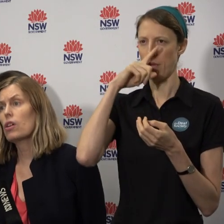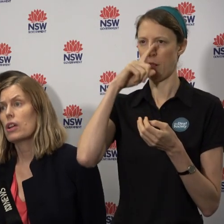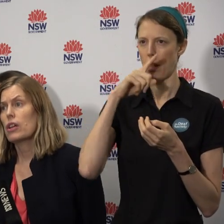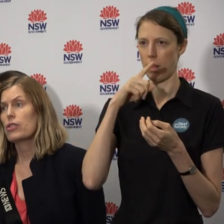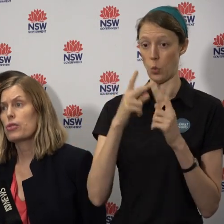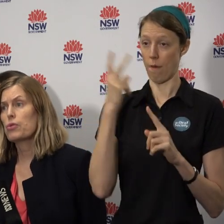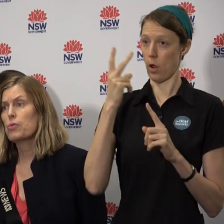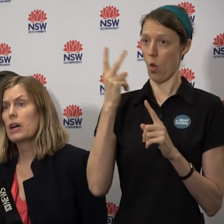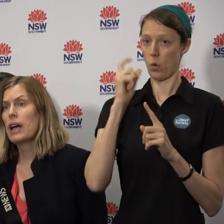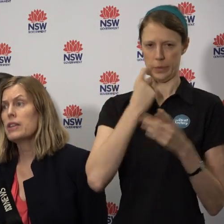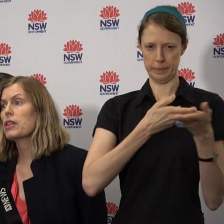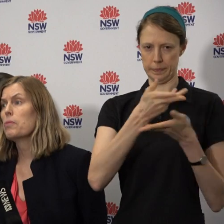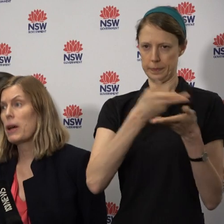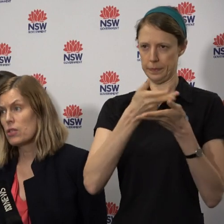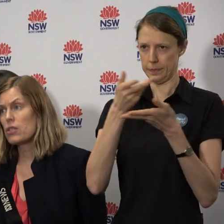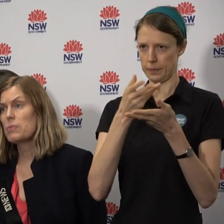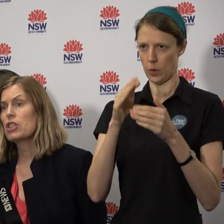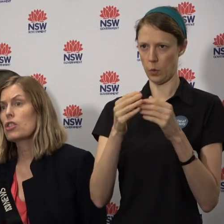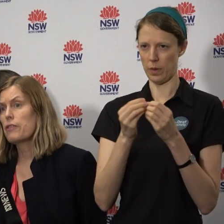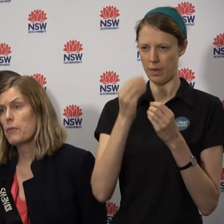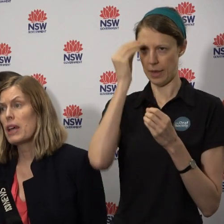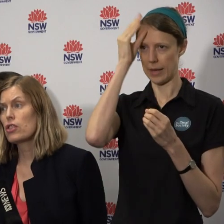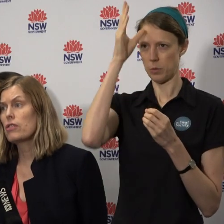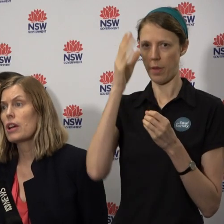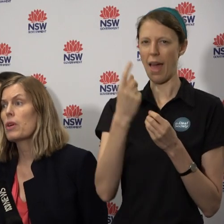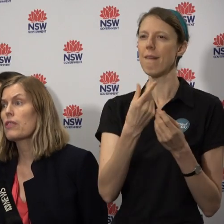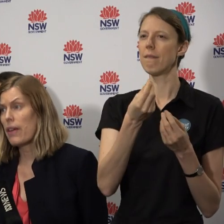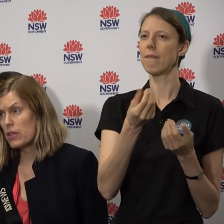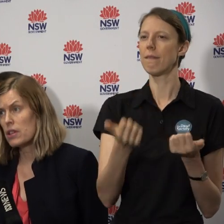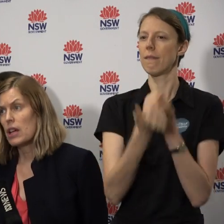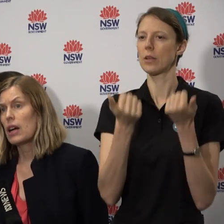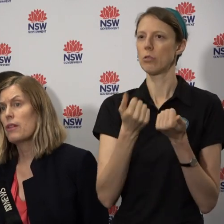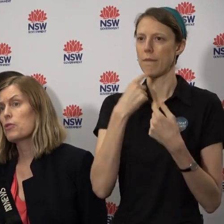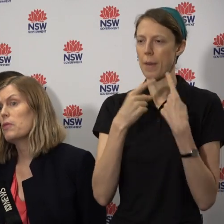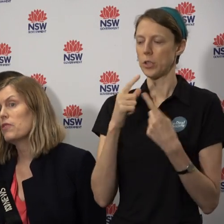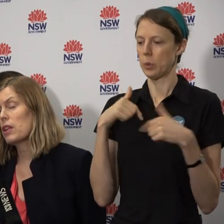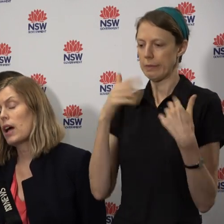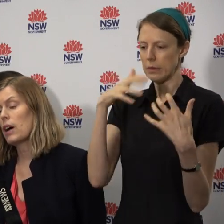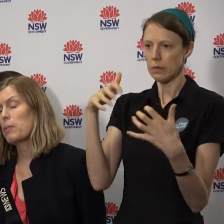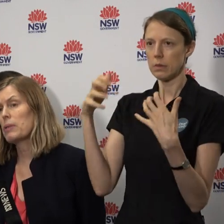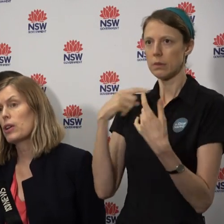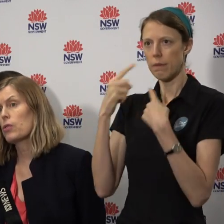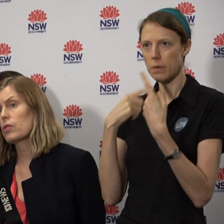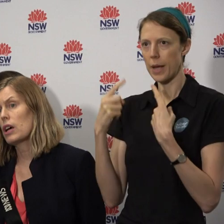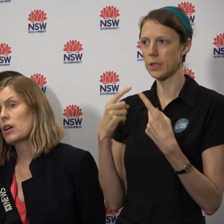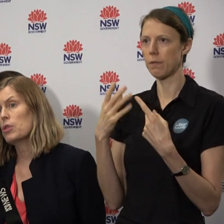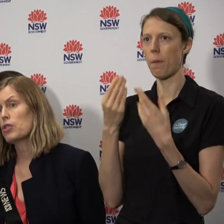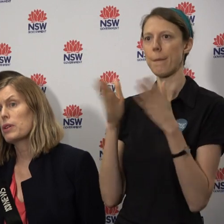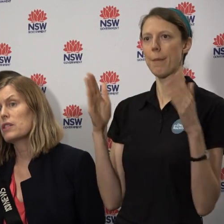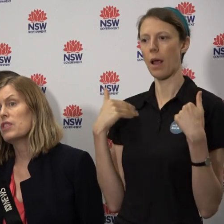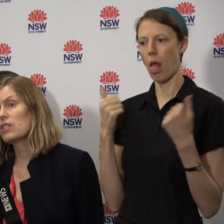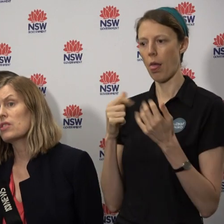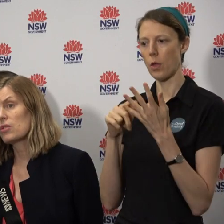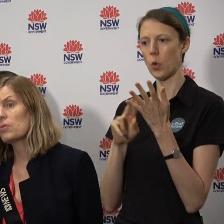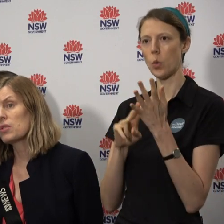12 o'clock and based on some additional information that we've gathered from our public health unit